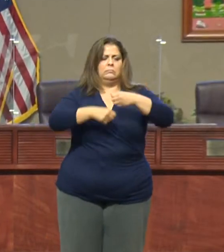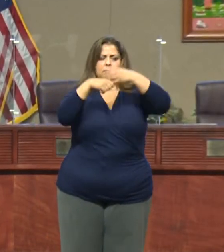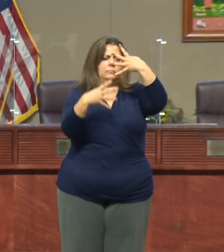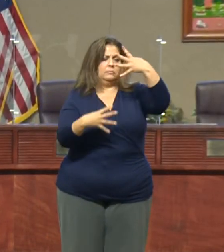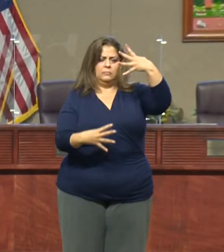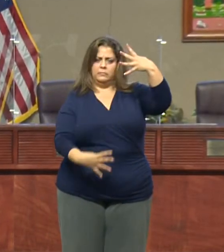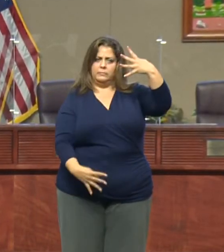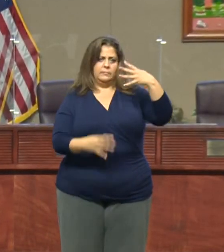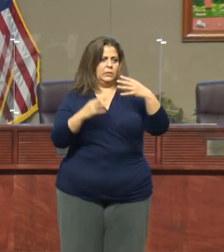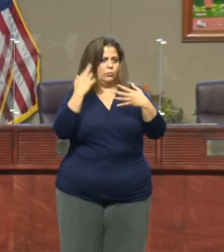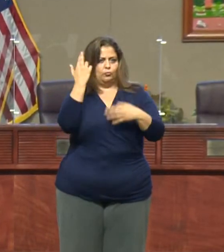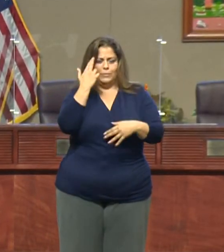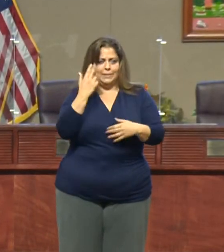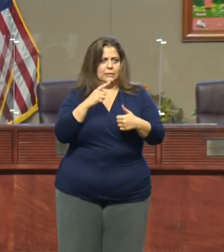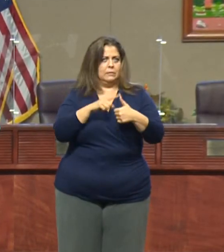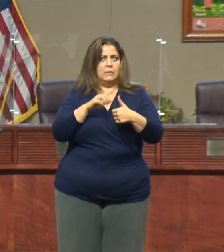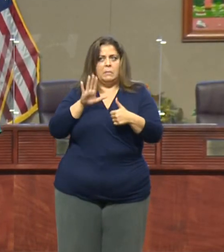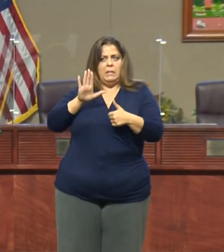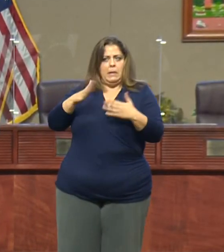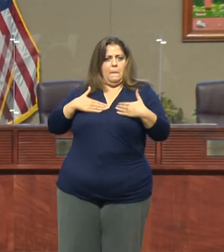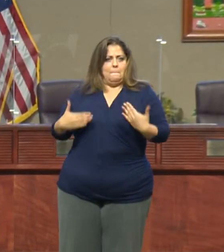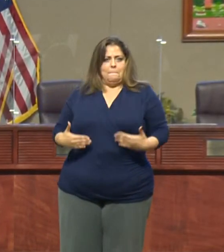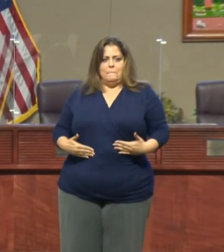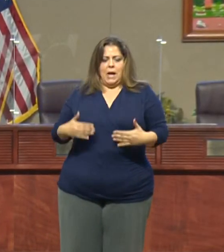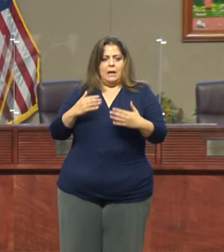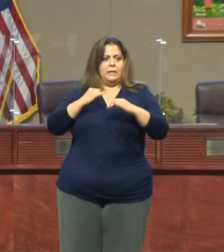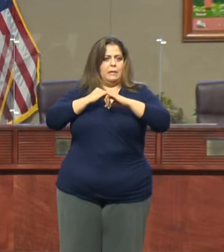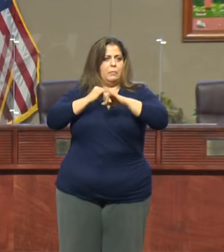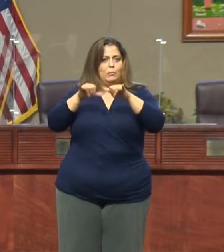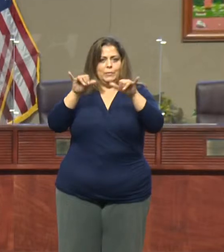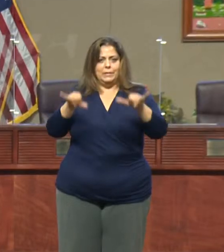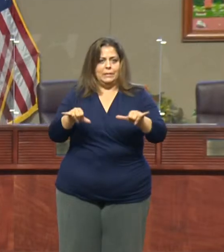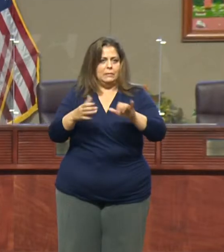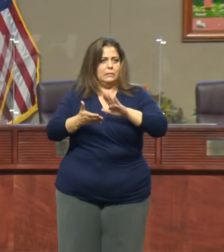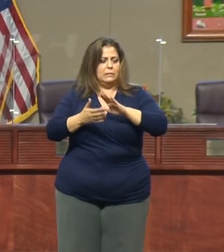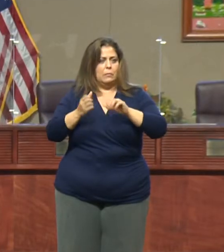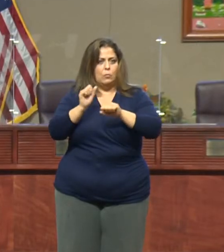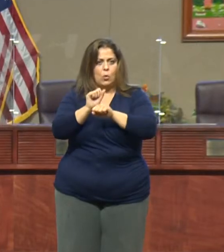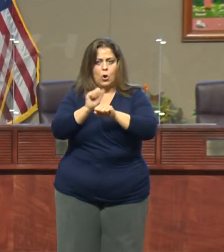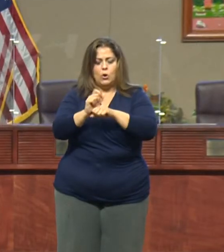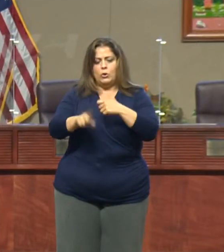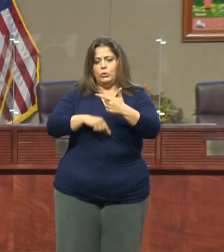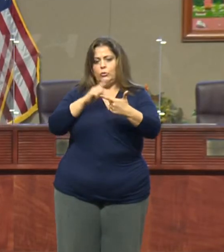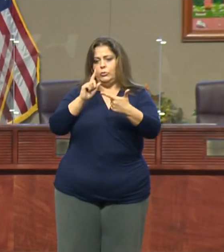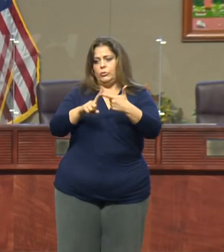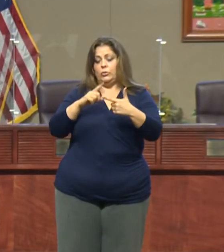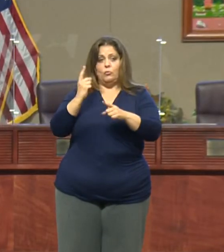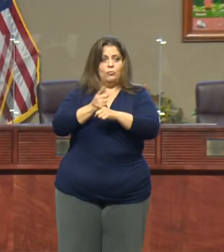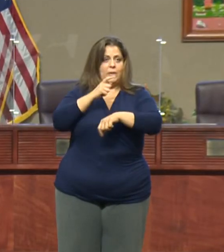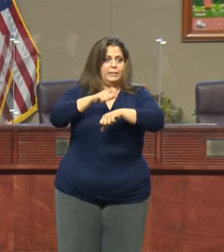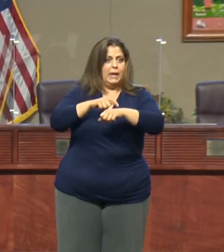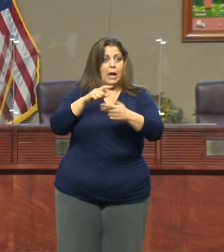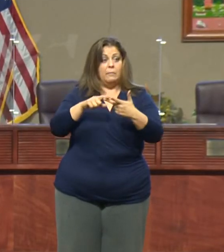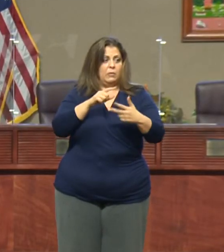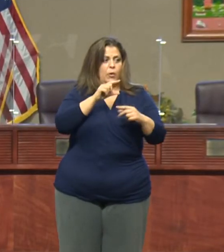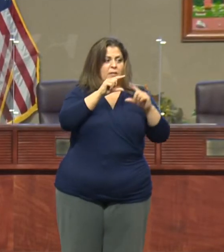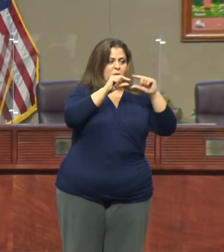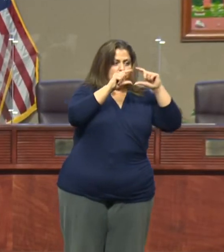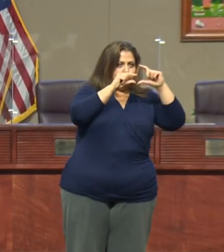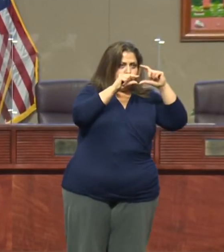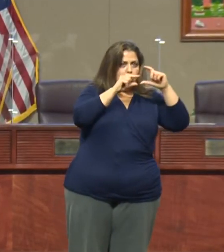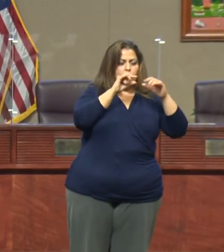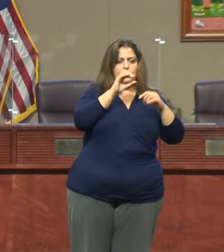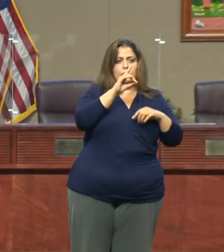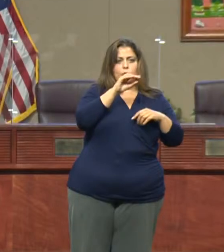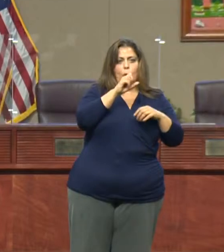could be from how your immune system reacts to the vaccine. Was it rightly timed? You got the right dose? Those other factors are so